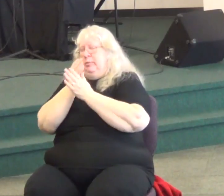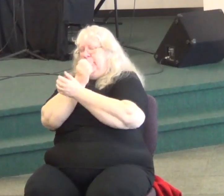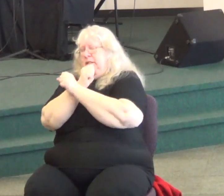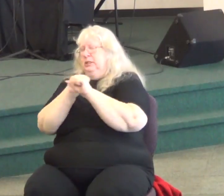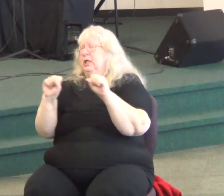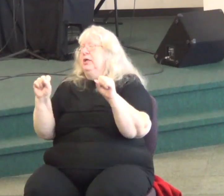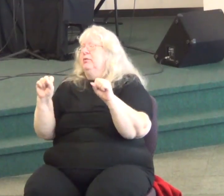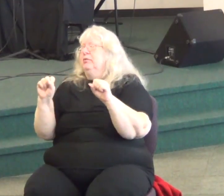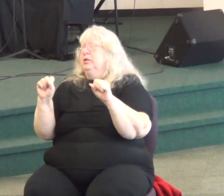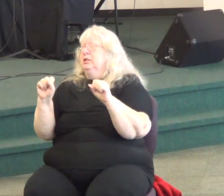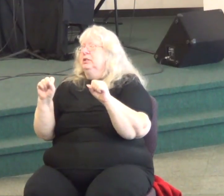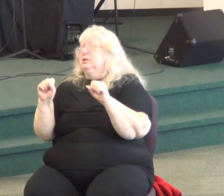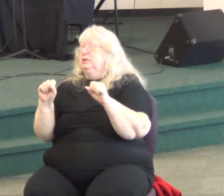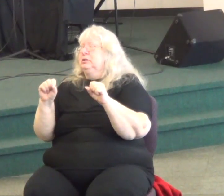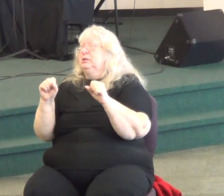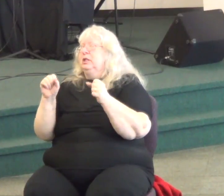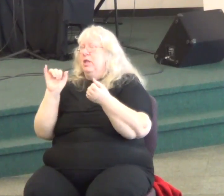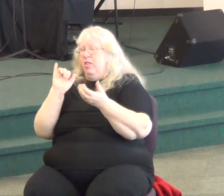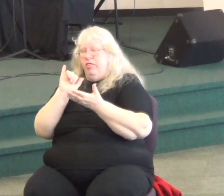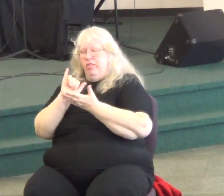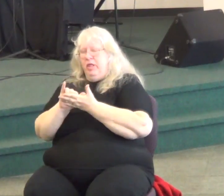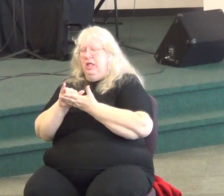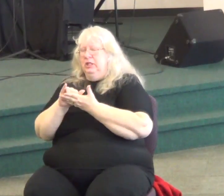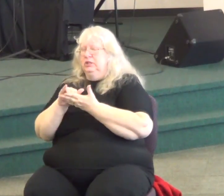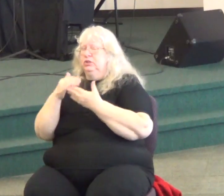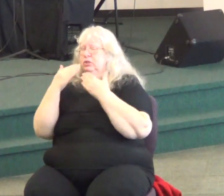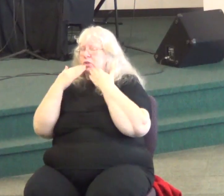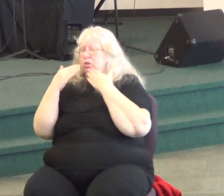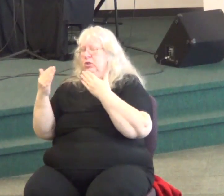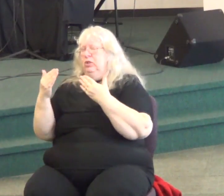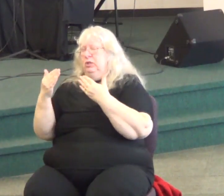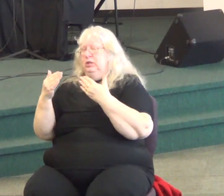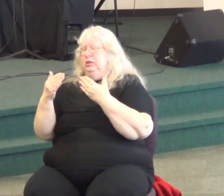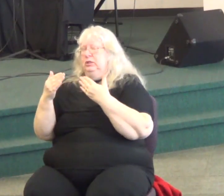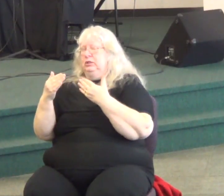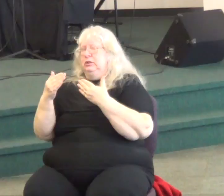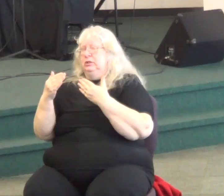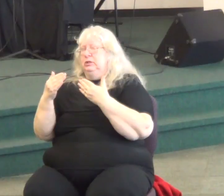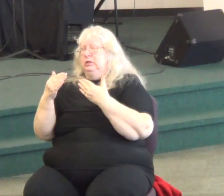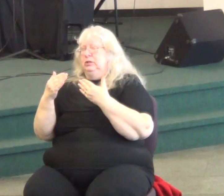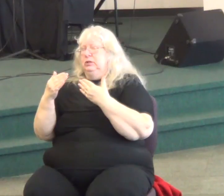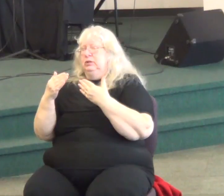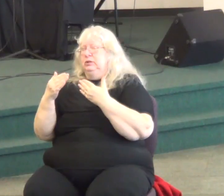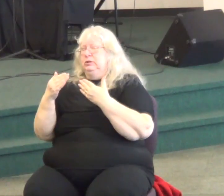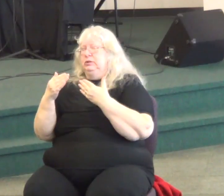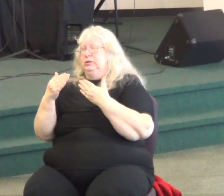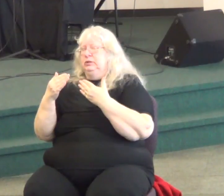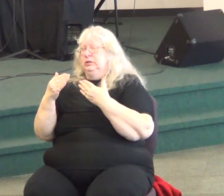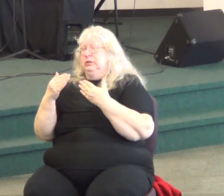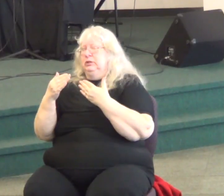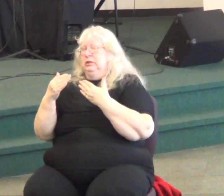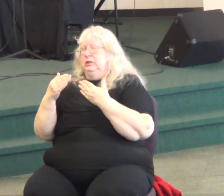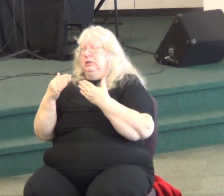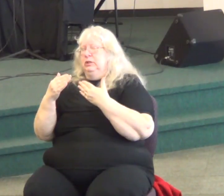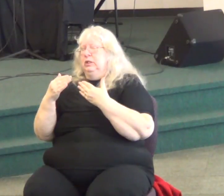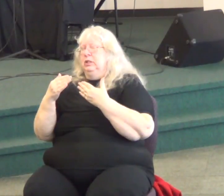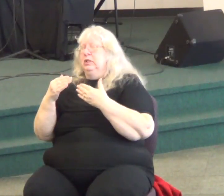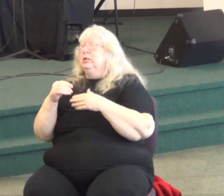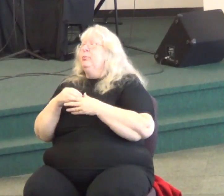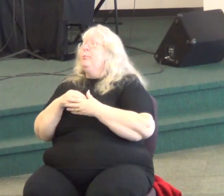Unless somebody is afraid to raise their hand. And Lord, you know their heart. You don't look at our